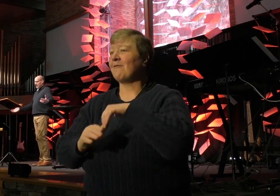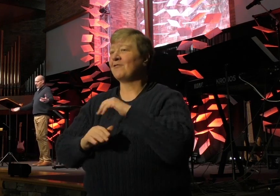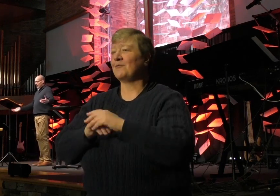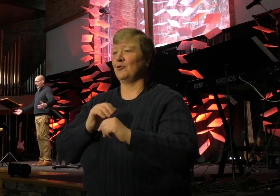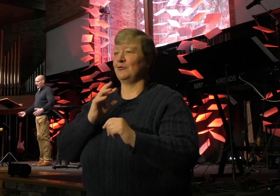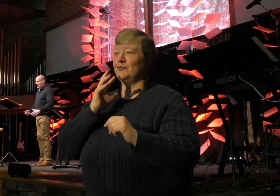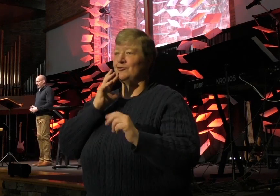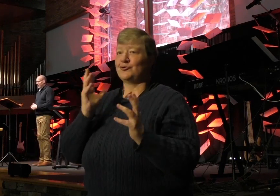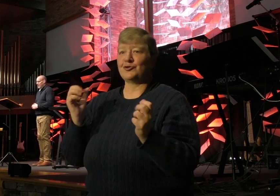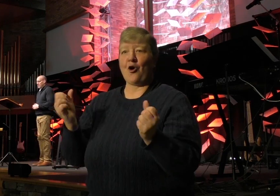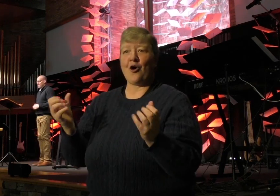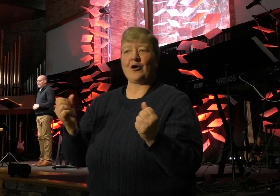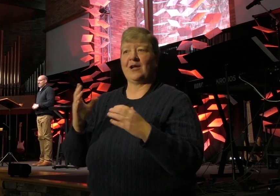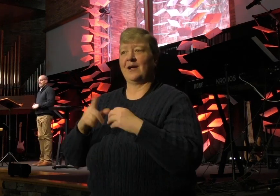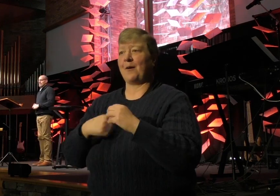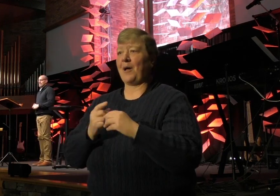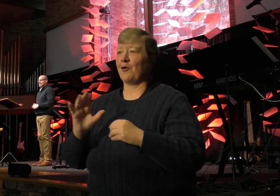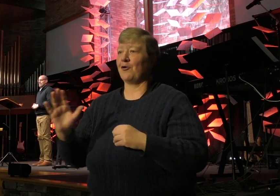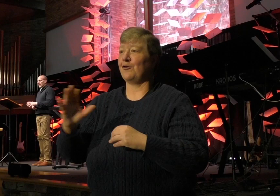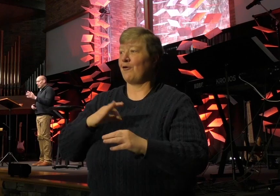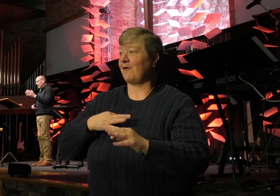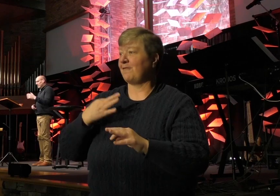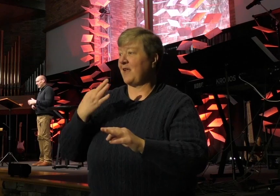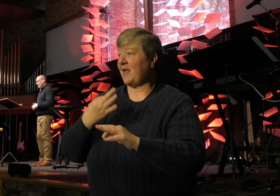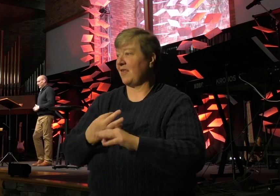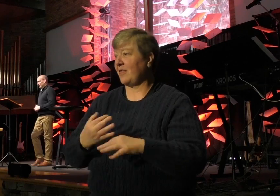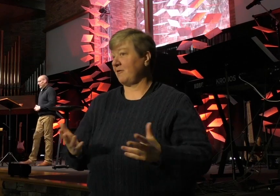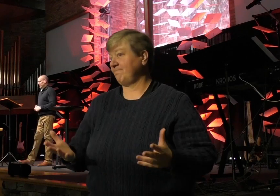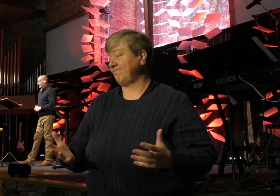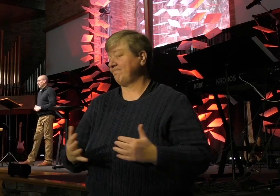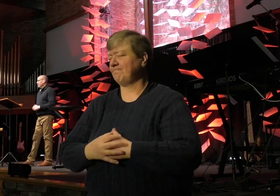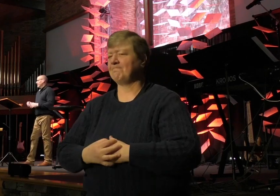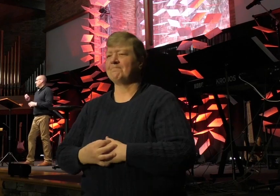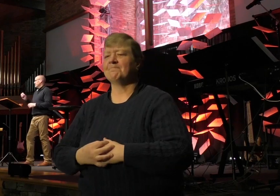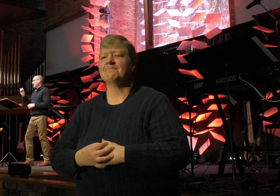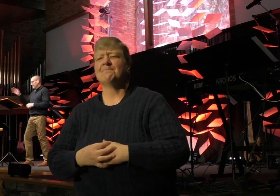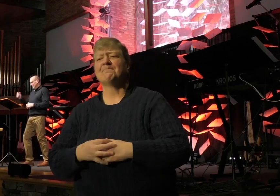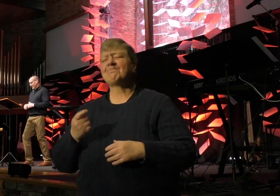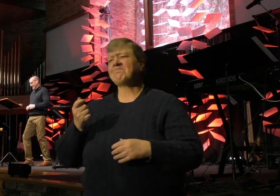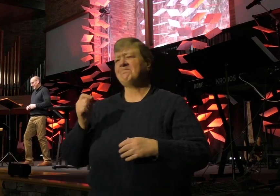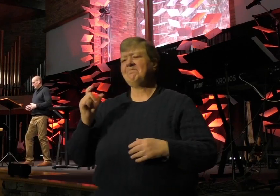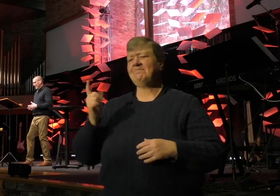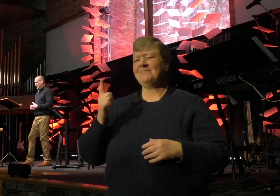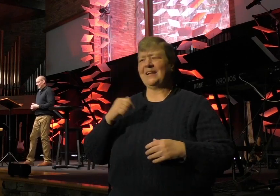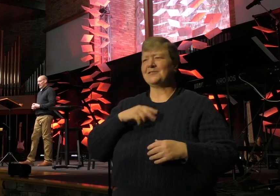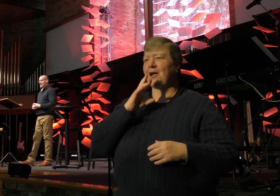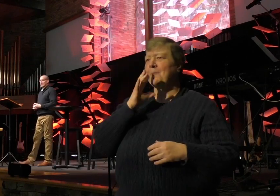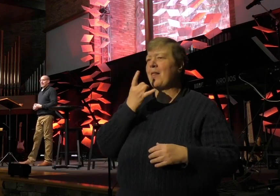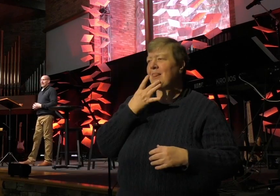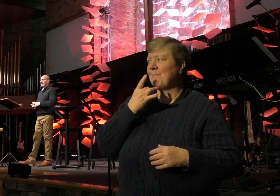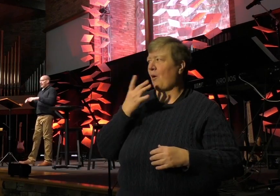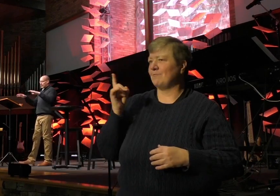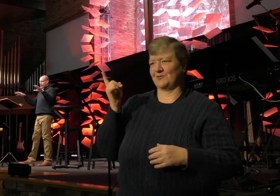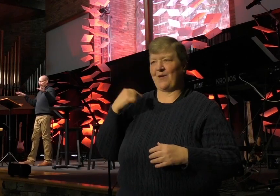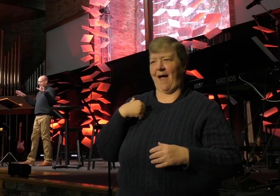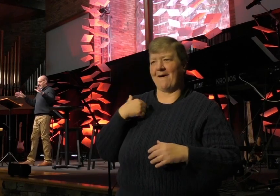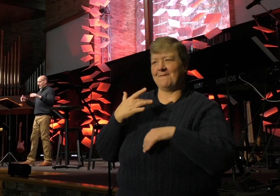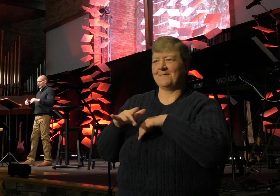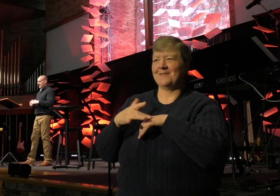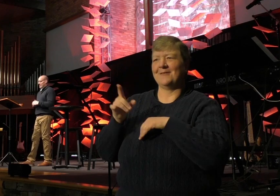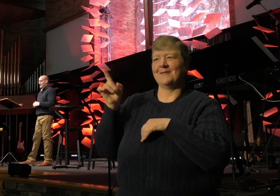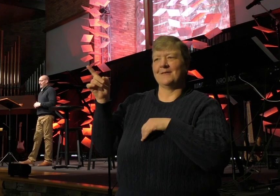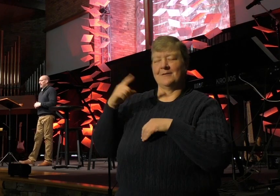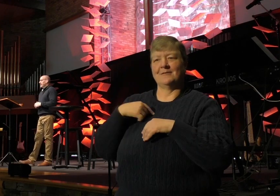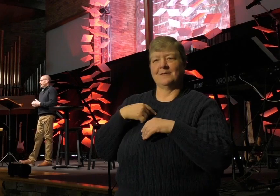about your faith? A little while later, I'm going to talk about some light bulbs that we have out in the foyer at both of